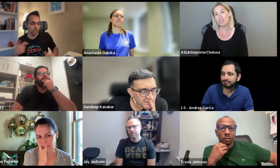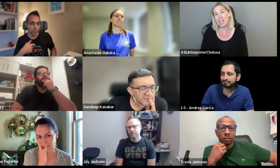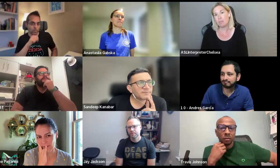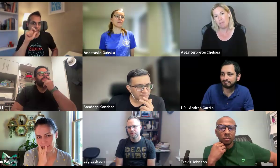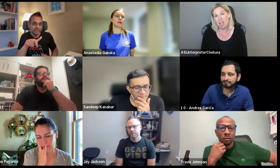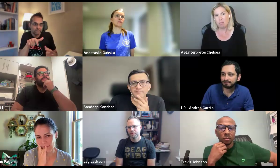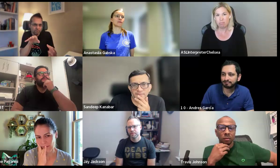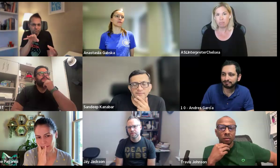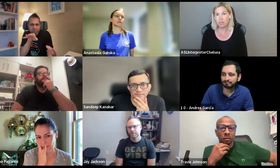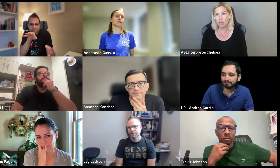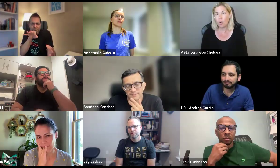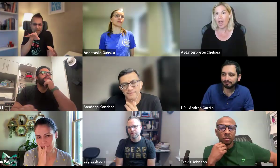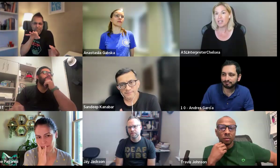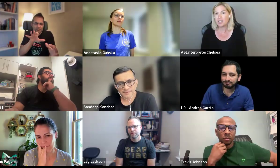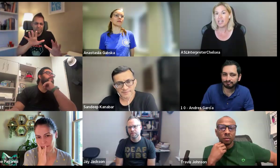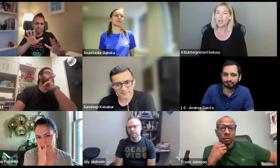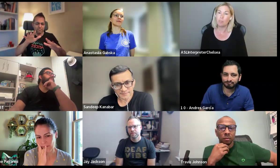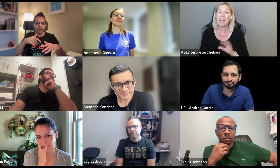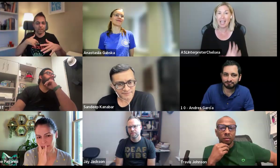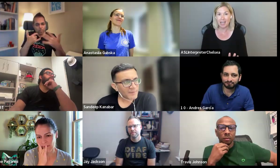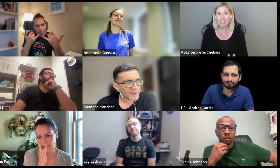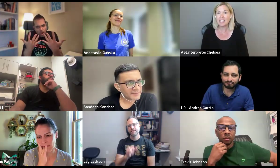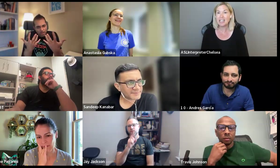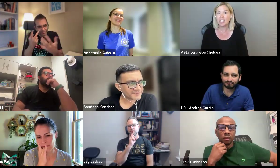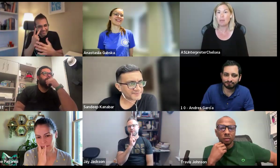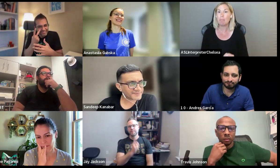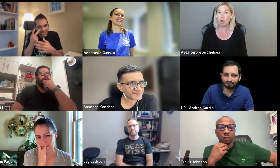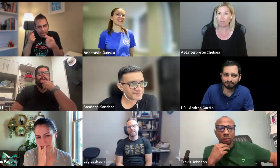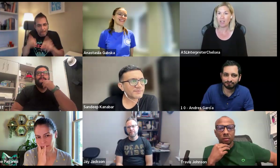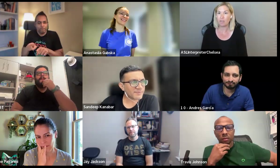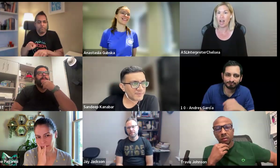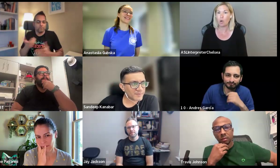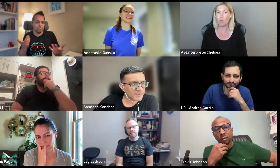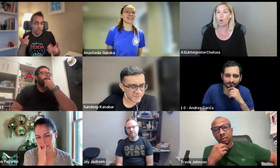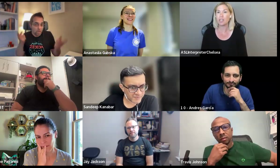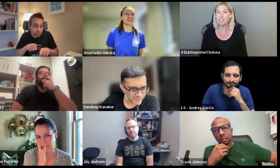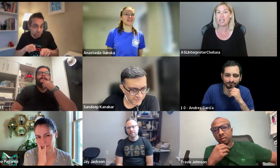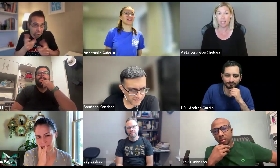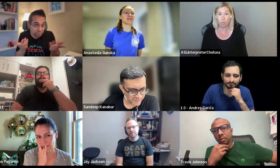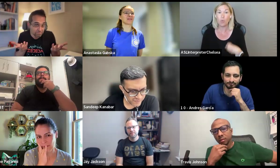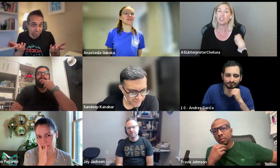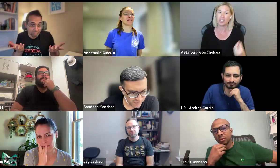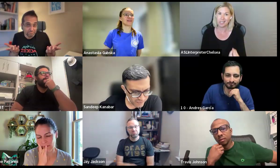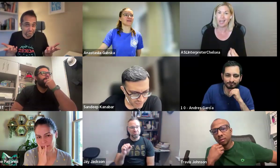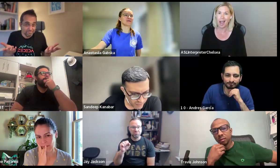improvements can be made, but again, it doesn't need to be perfect for now. We want to just see it